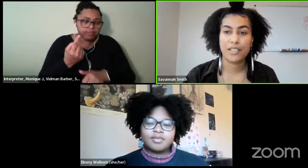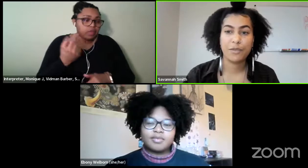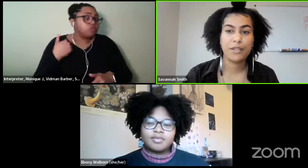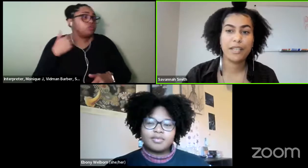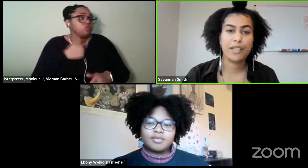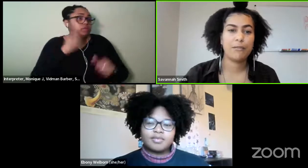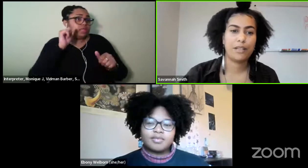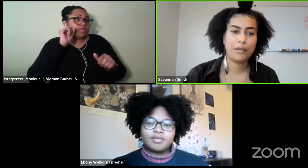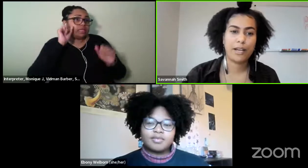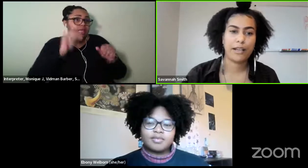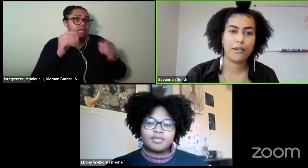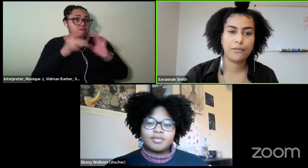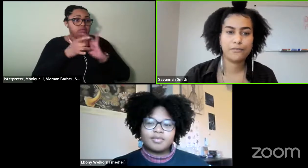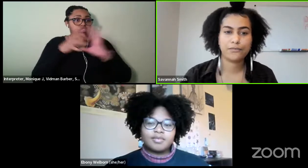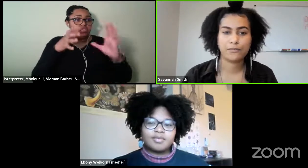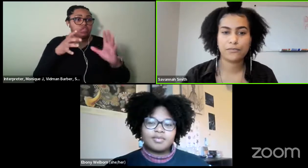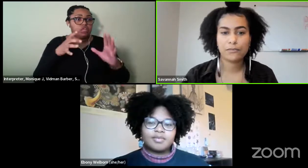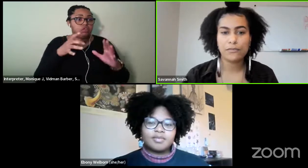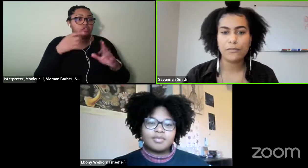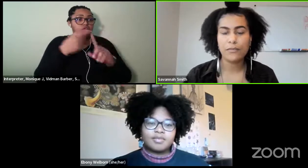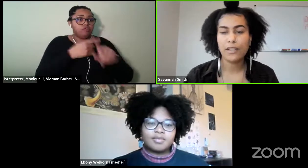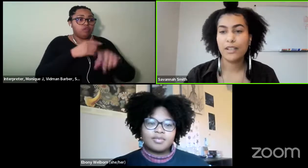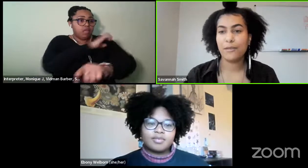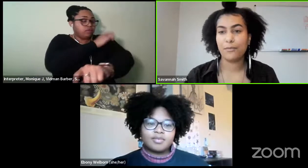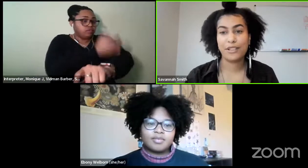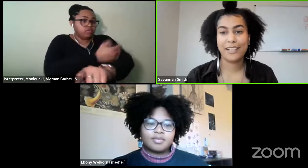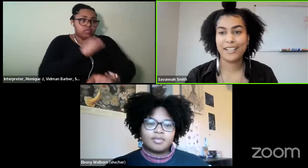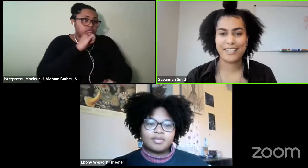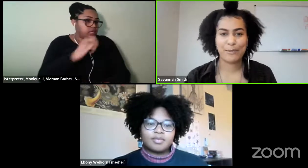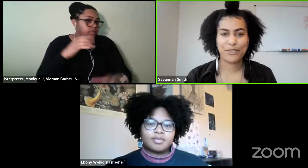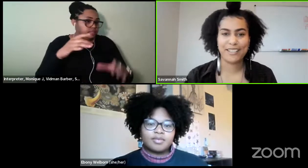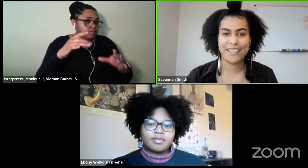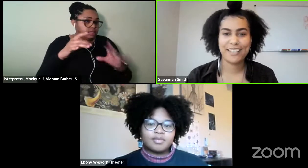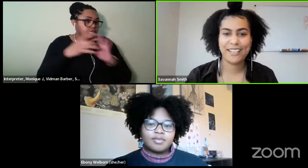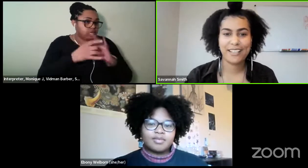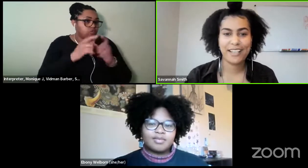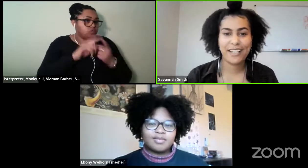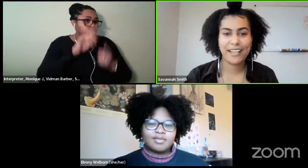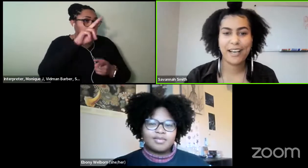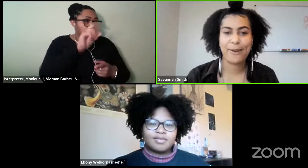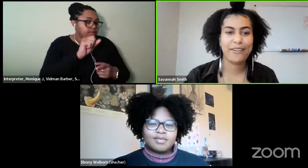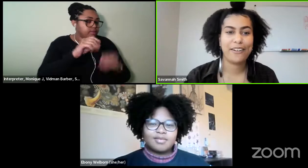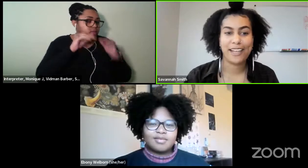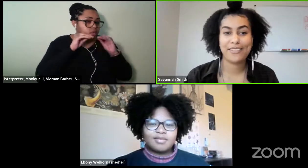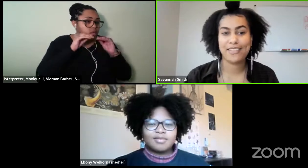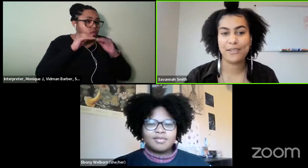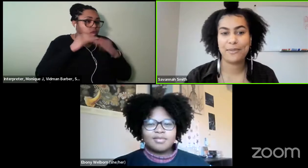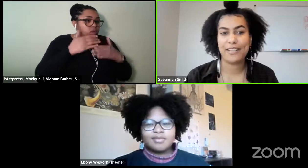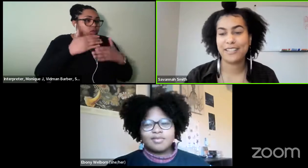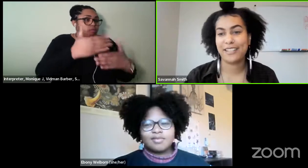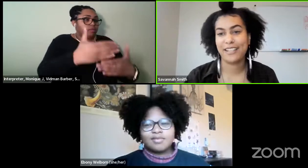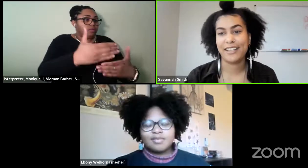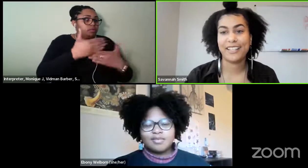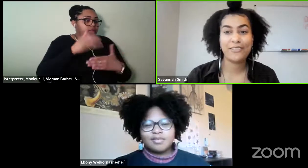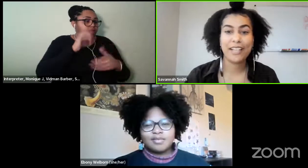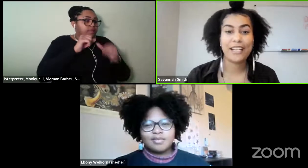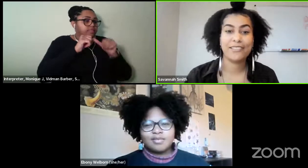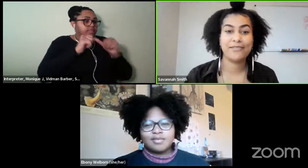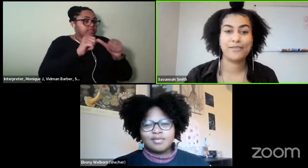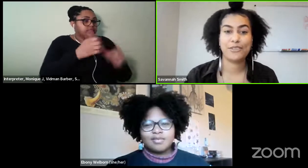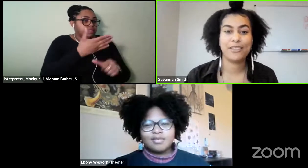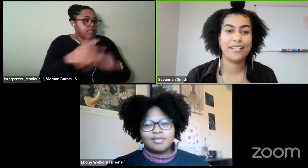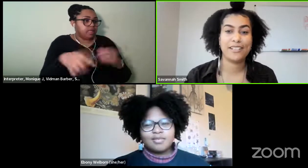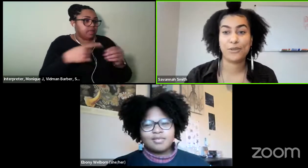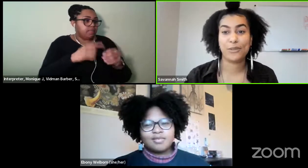can transmute it and breathe it back out. Breathing is the most consistent thing about our lives as humans, and even